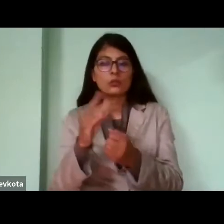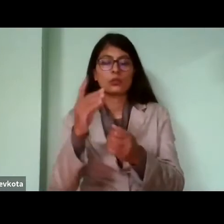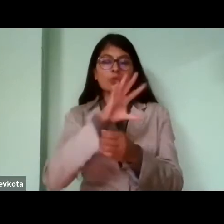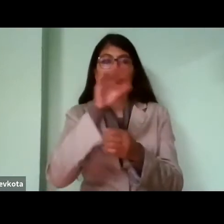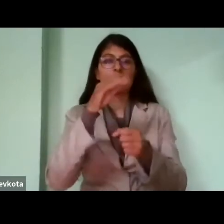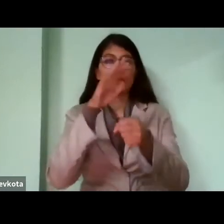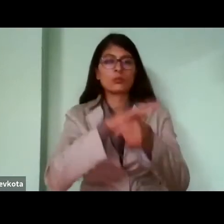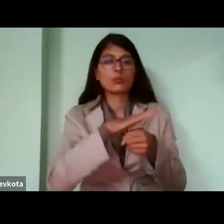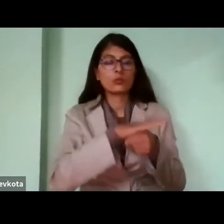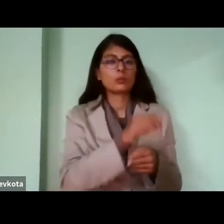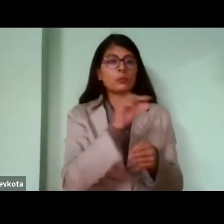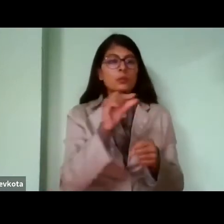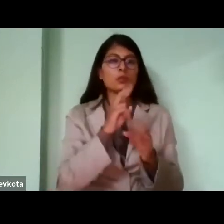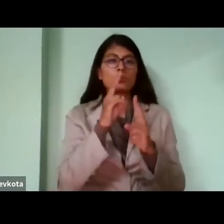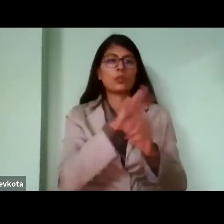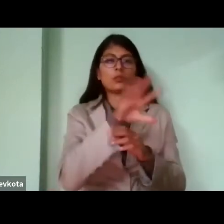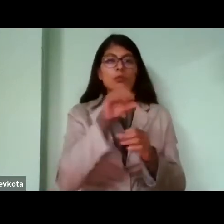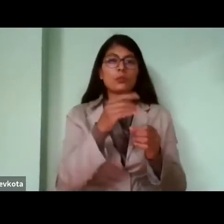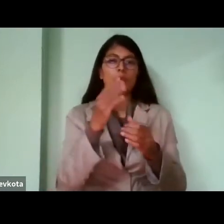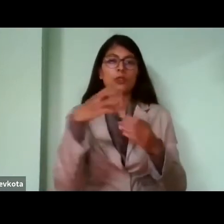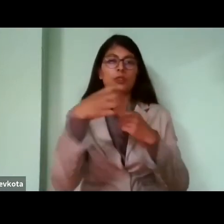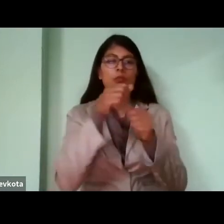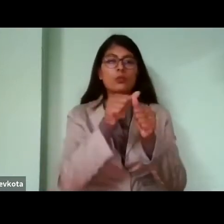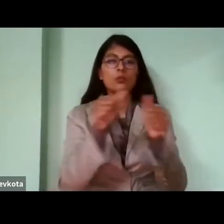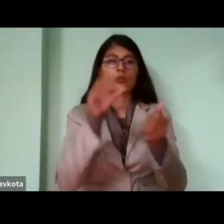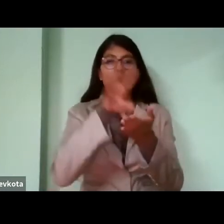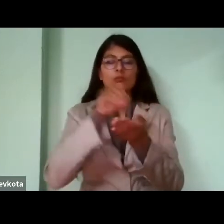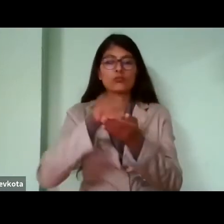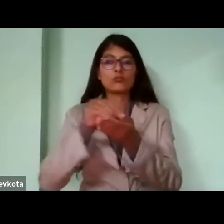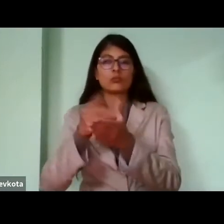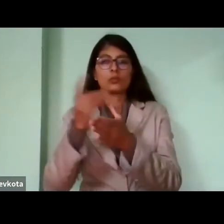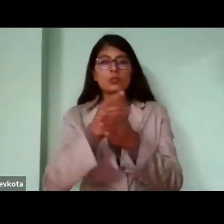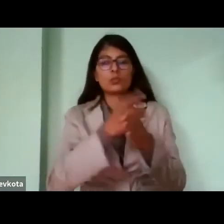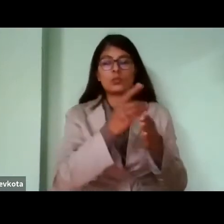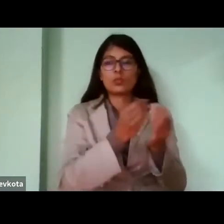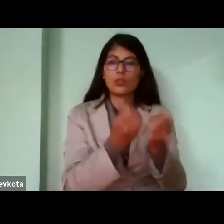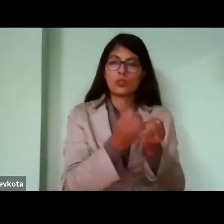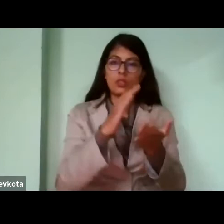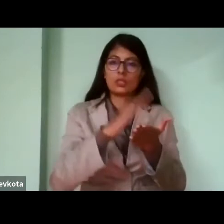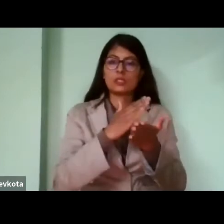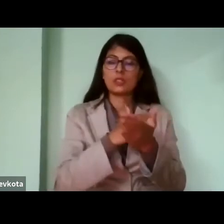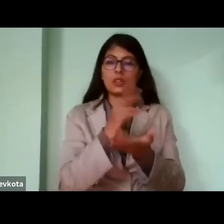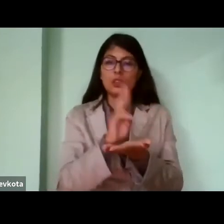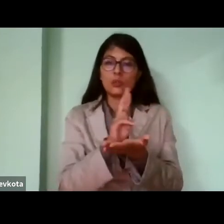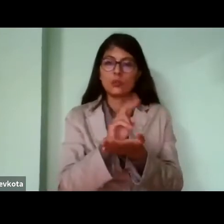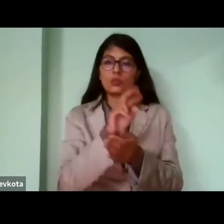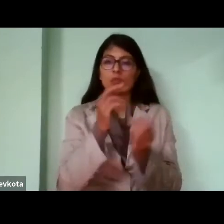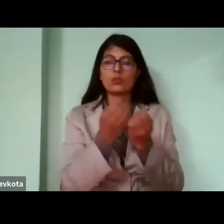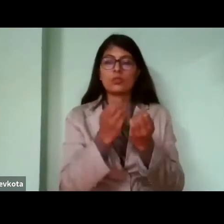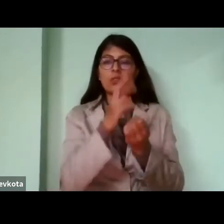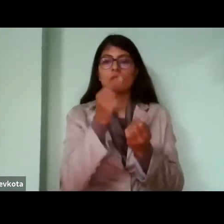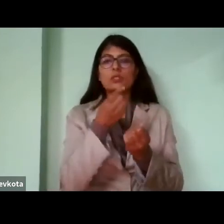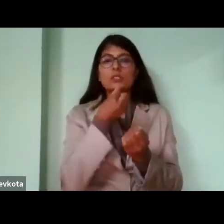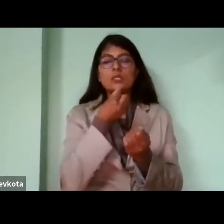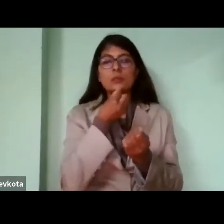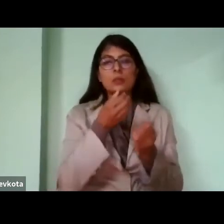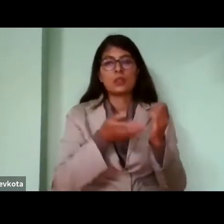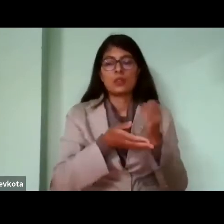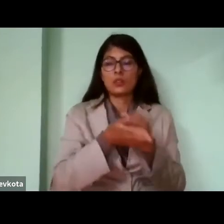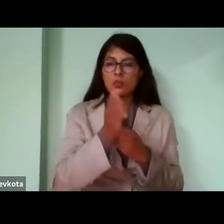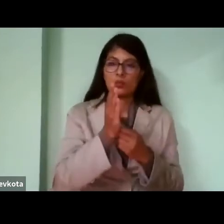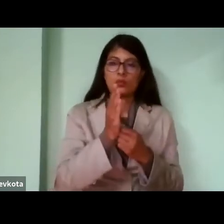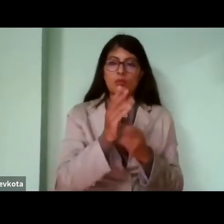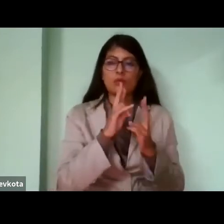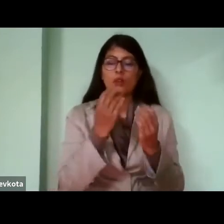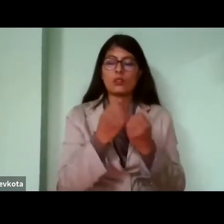they experience in their countries and helping them draft shadow reports and then go to Geneva and attend the CEDAW sessions for their